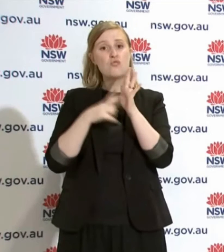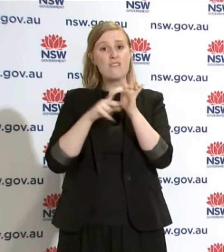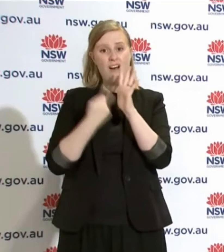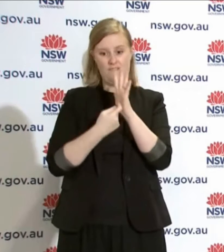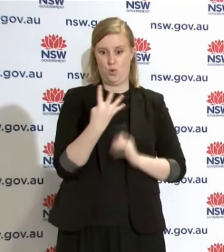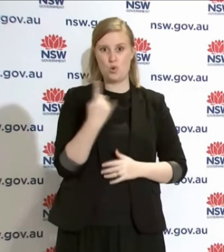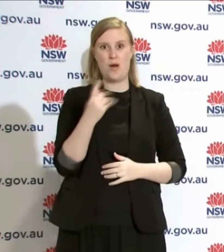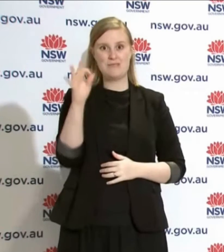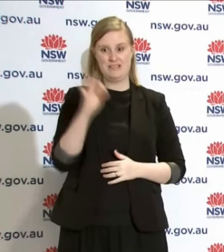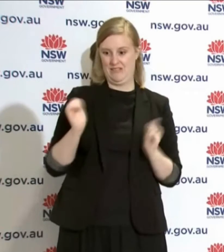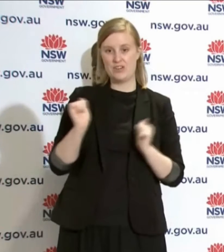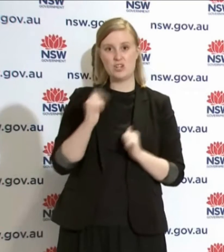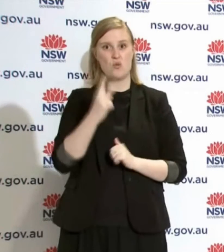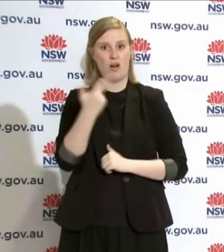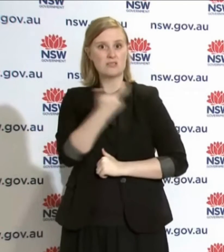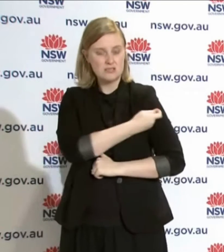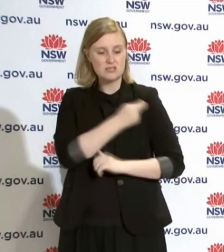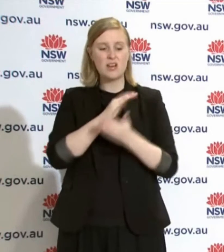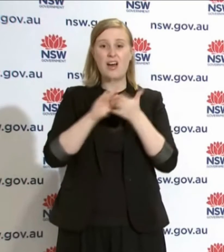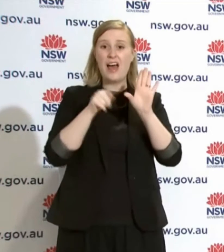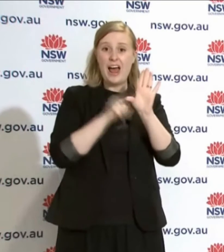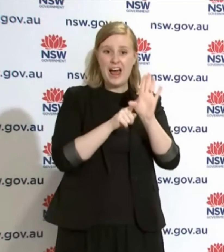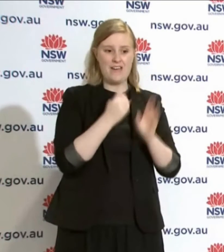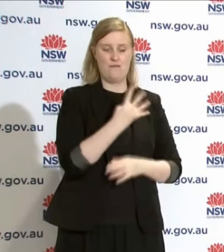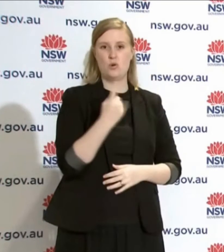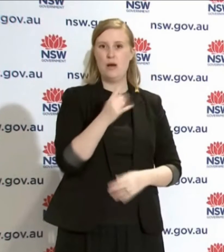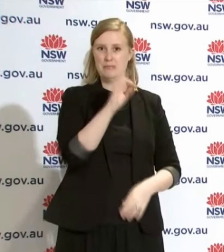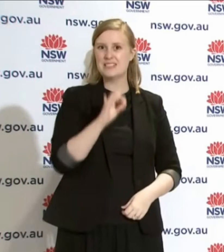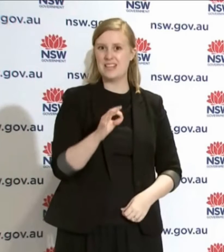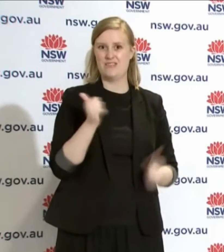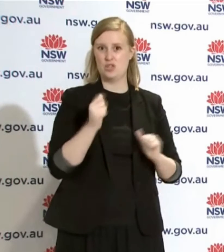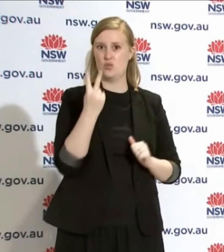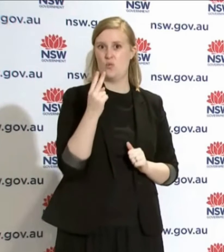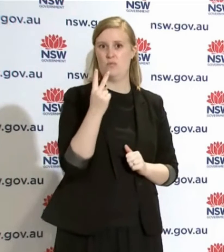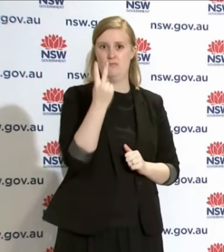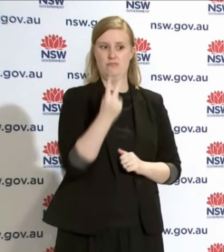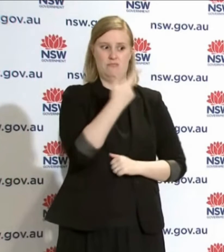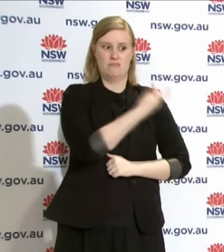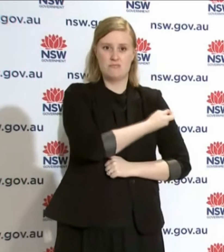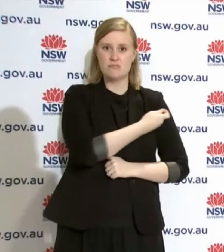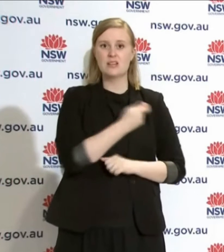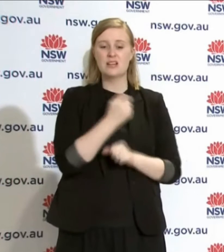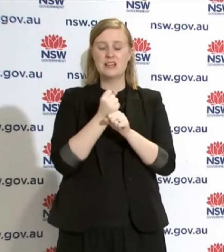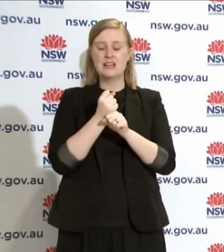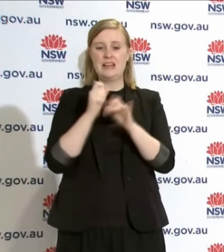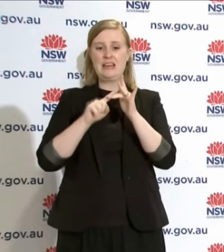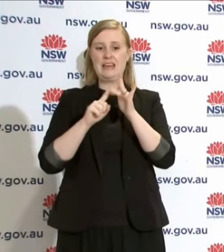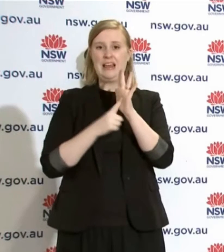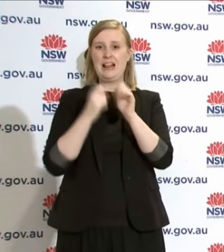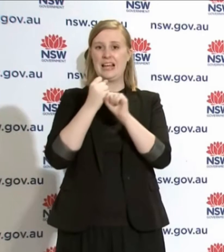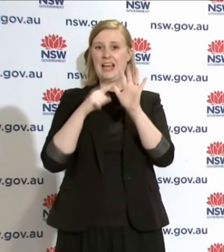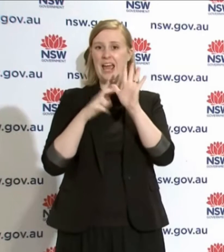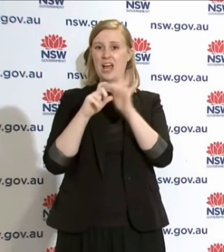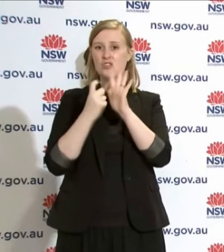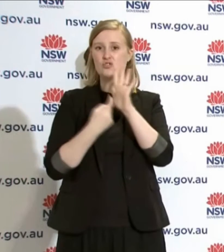Hay, 40% of that population has double doses. And the biggest mover for the week was Gilgandra, that went from